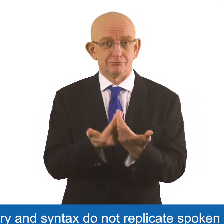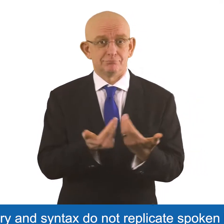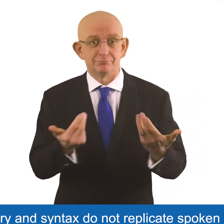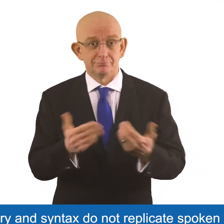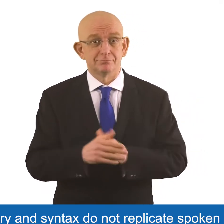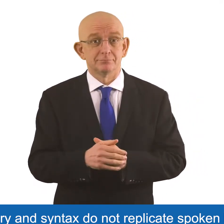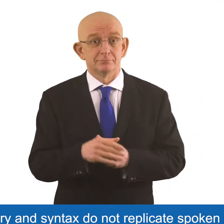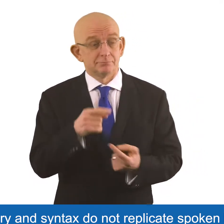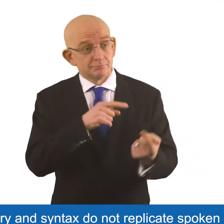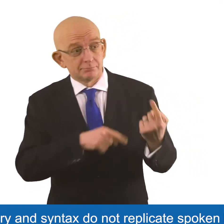early childhood,